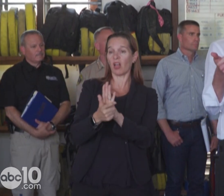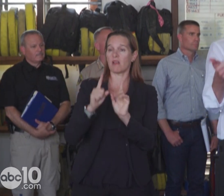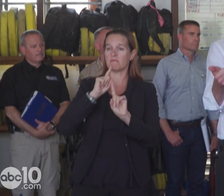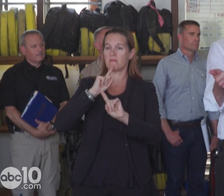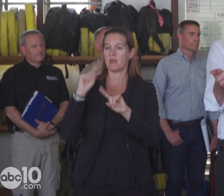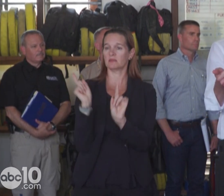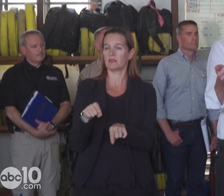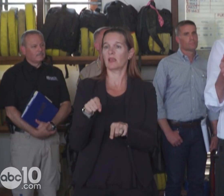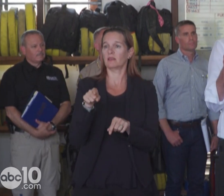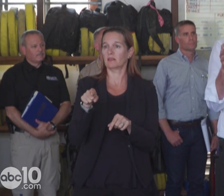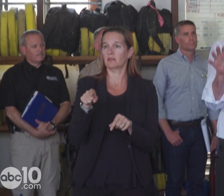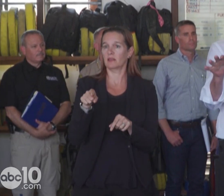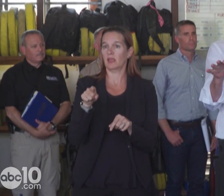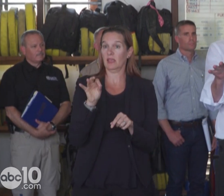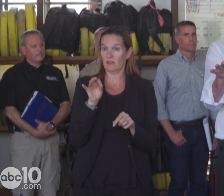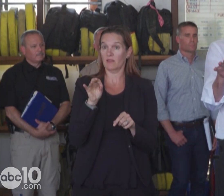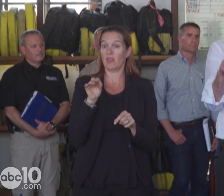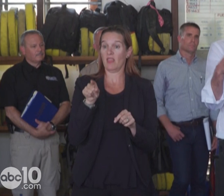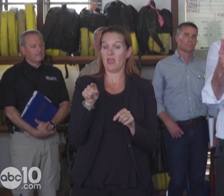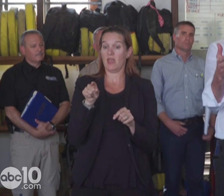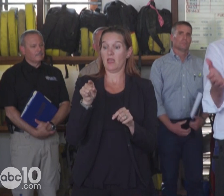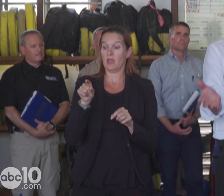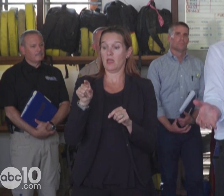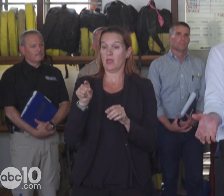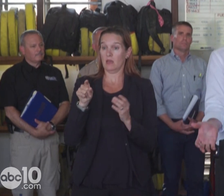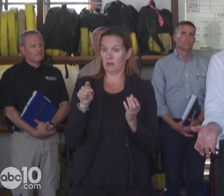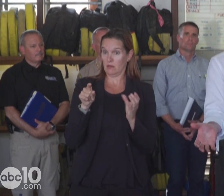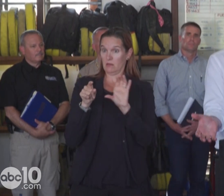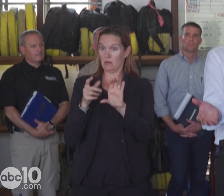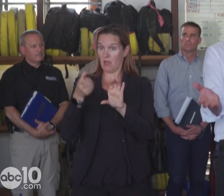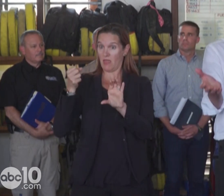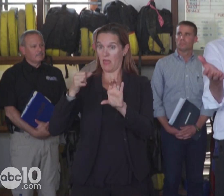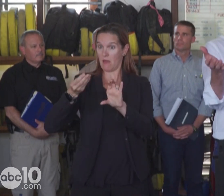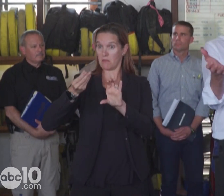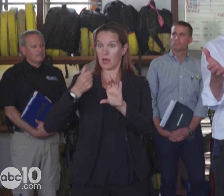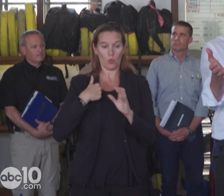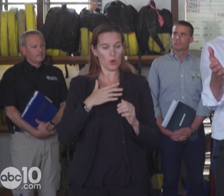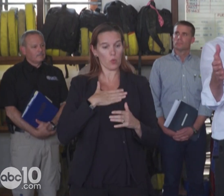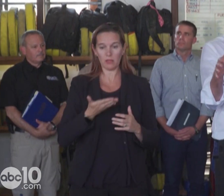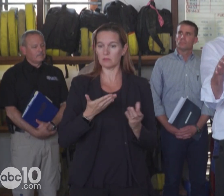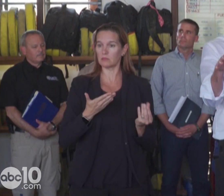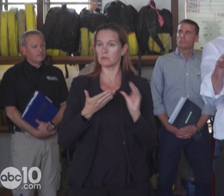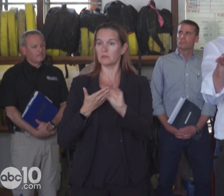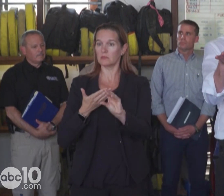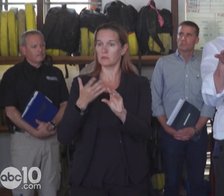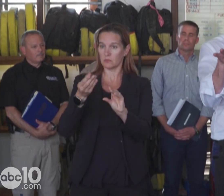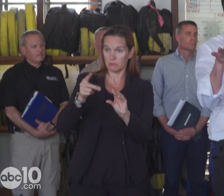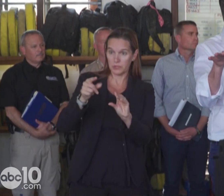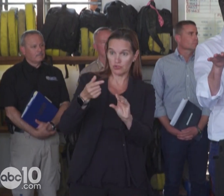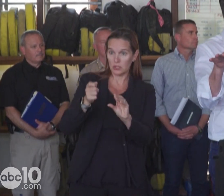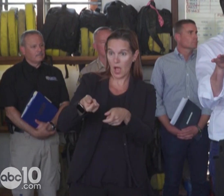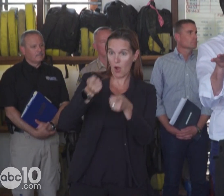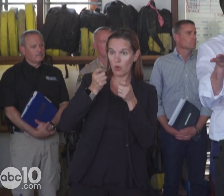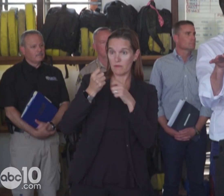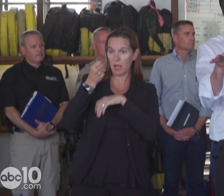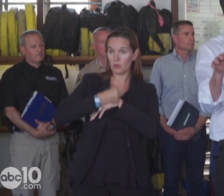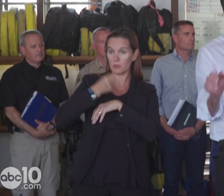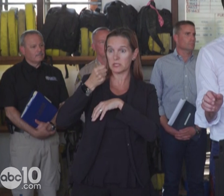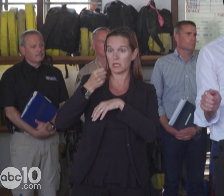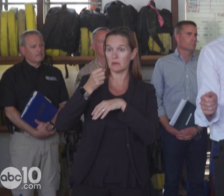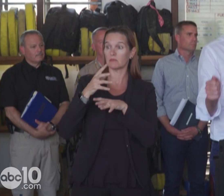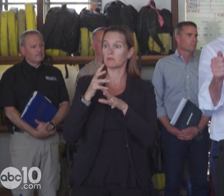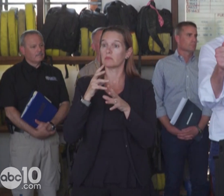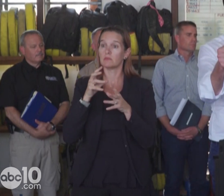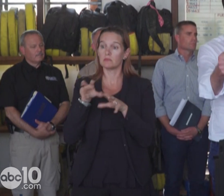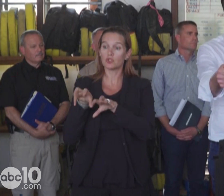ever to access the capital that we're willing to put up to help PG&E get out of bankruptcy and secure the other